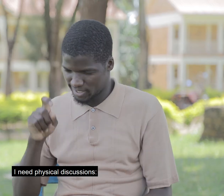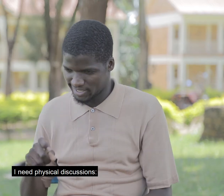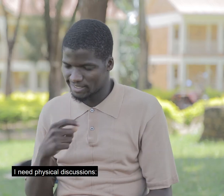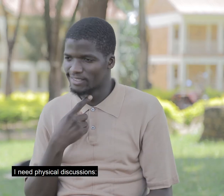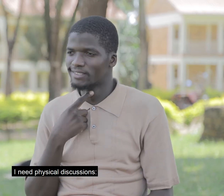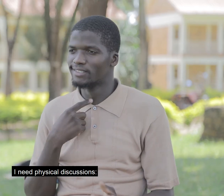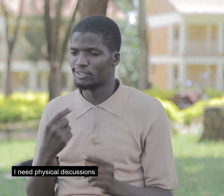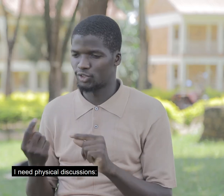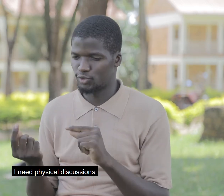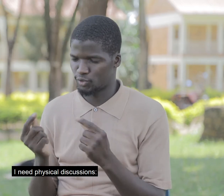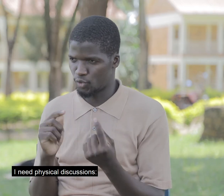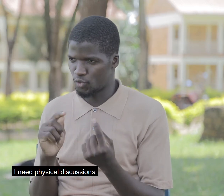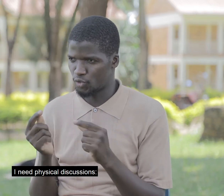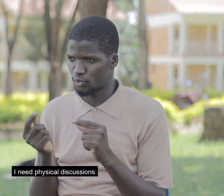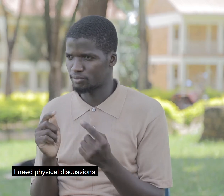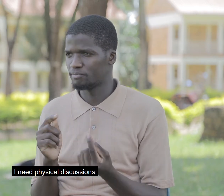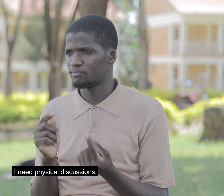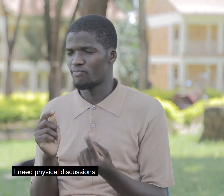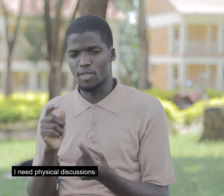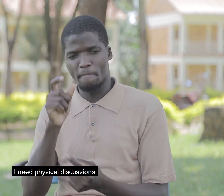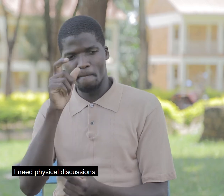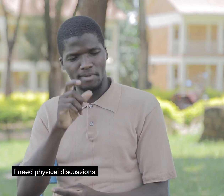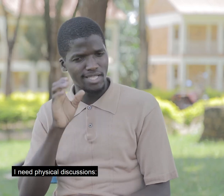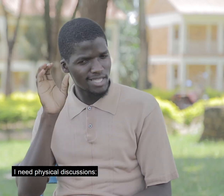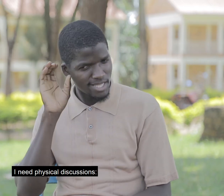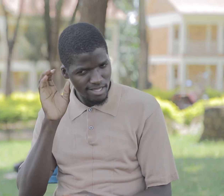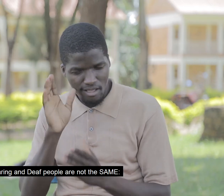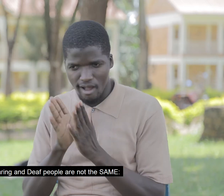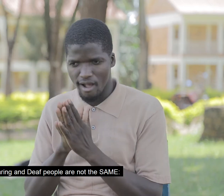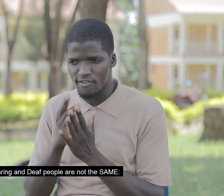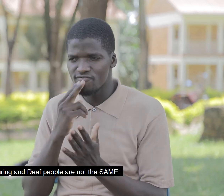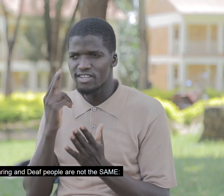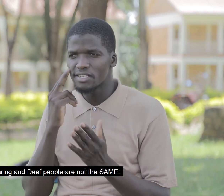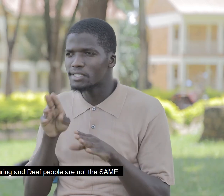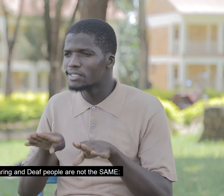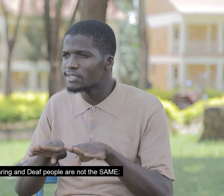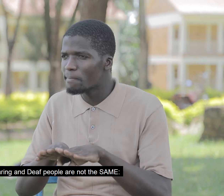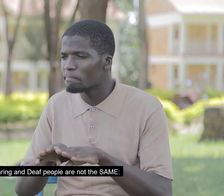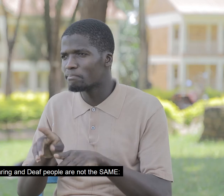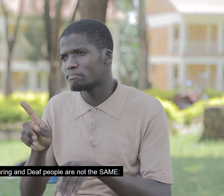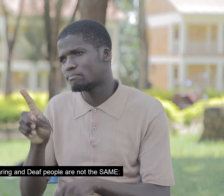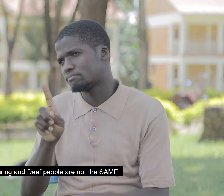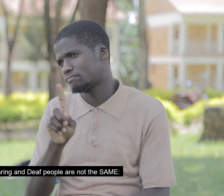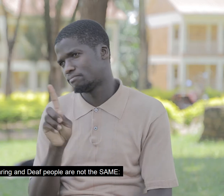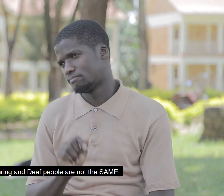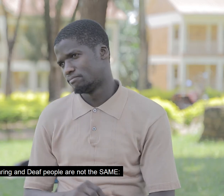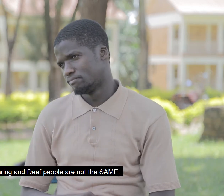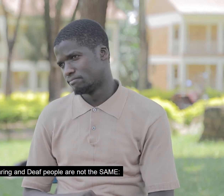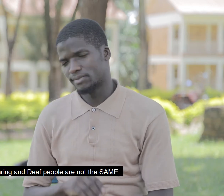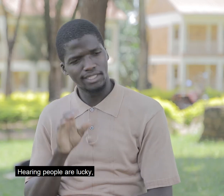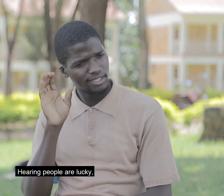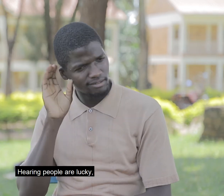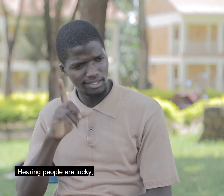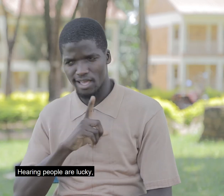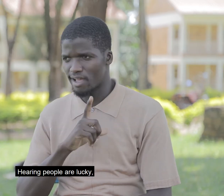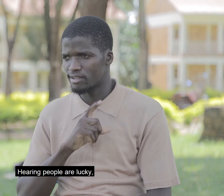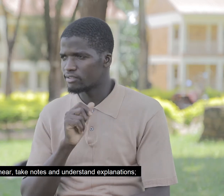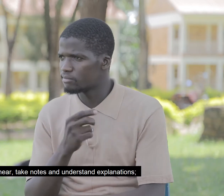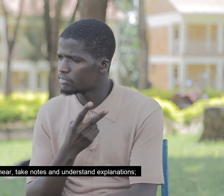need physical discussions. Hearing and deaf people are not the same. Hearing people are lucky.